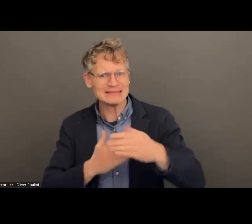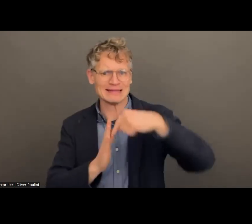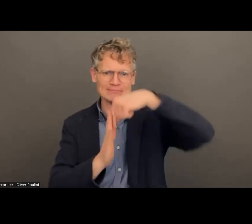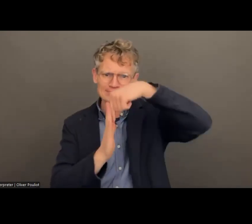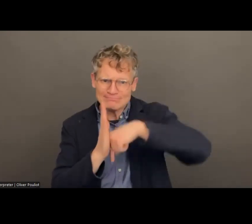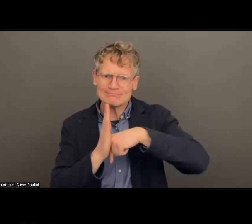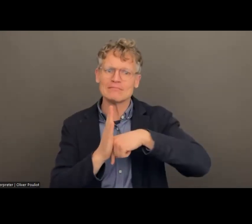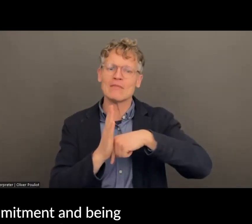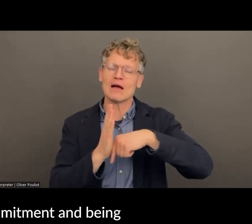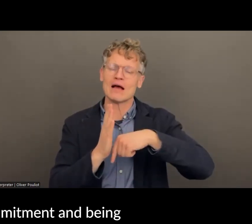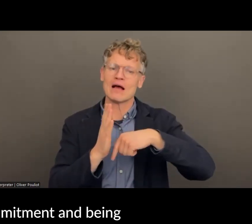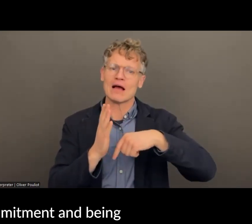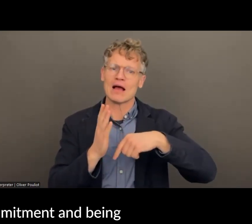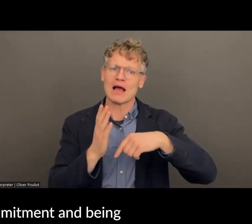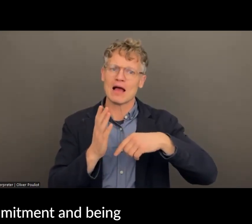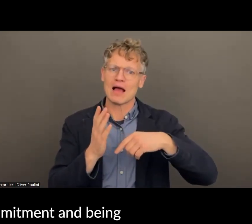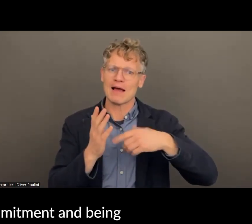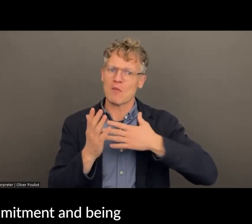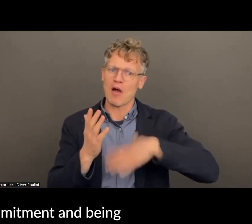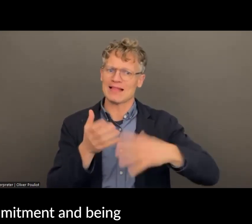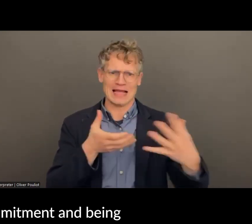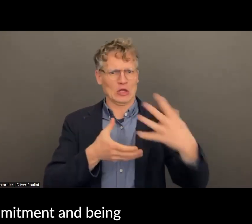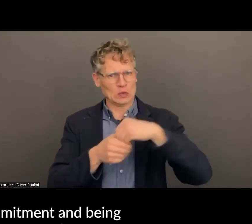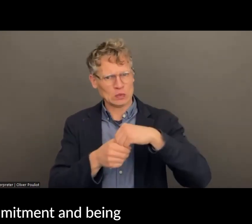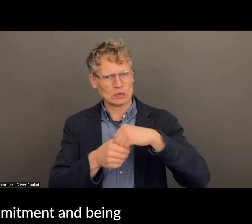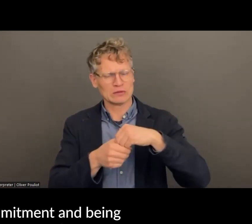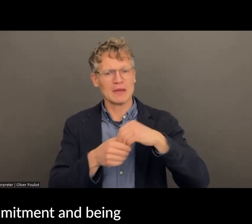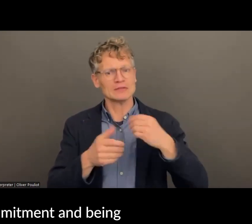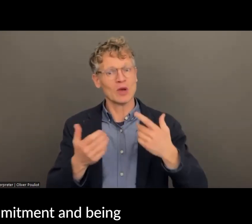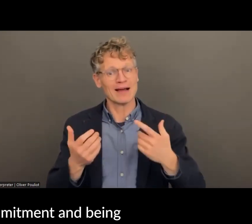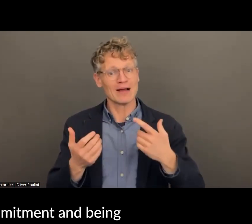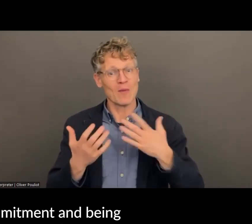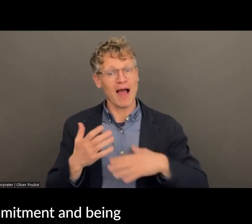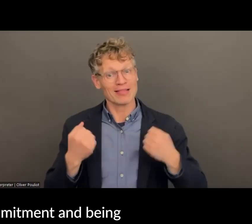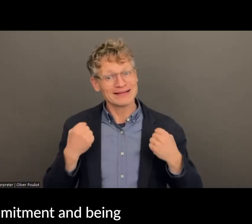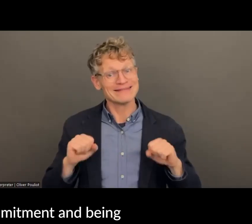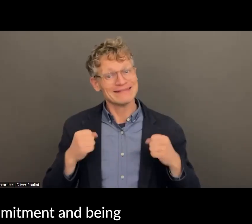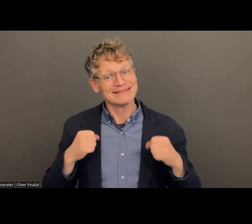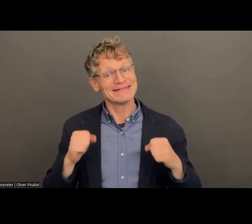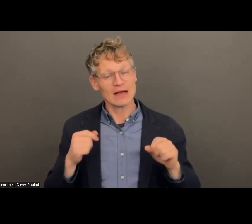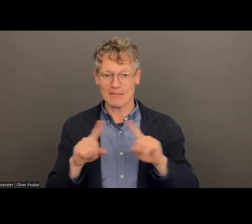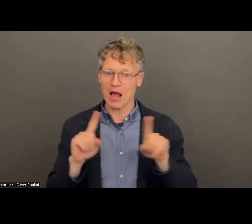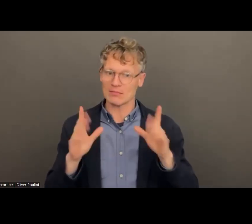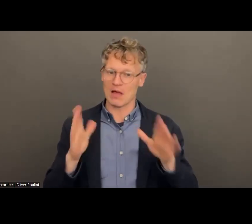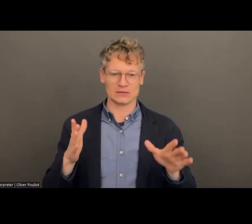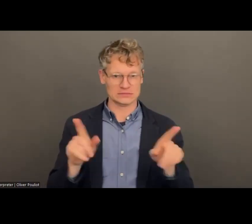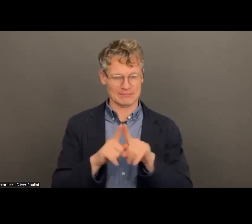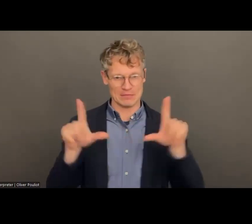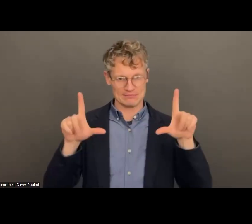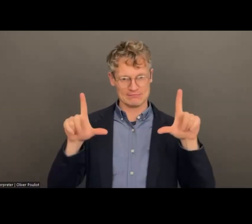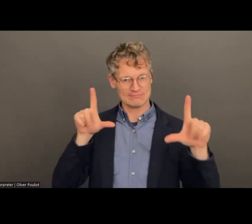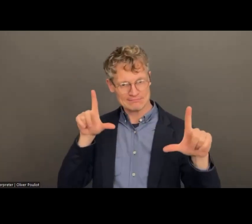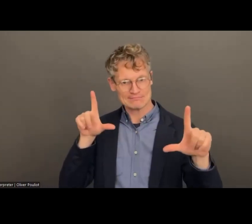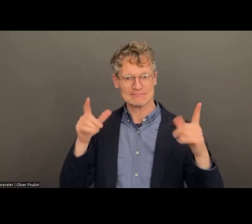about intentional design. It's about sustained commitment and being willing to adapt our approaches, keeping budgets and